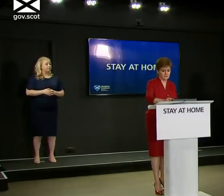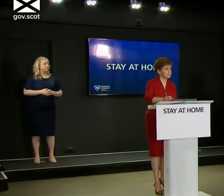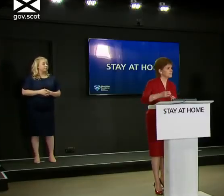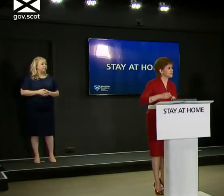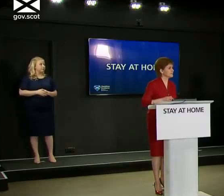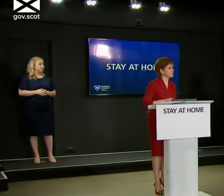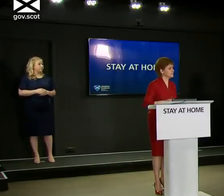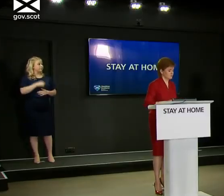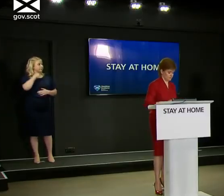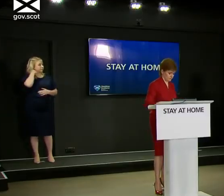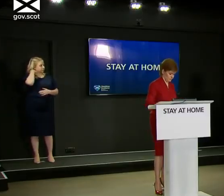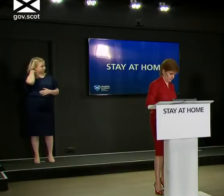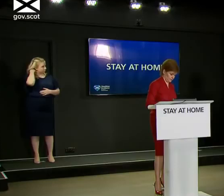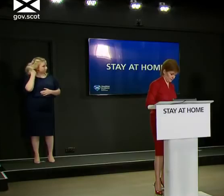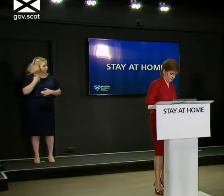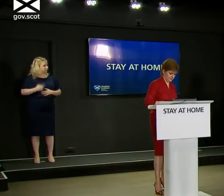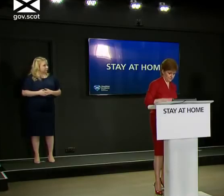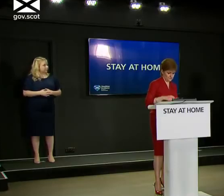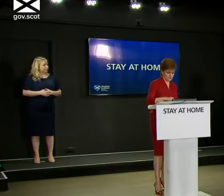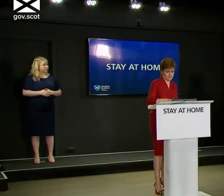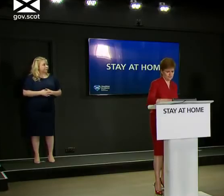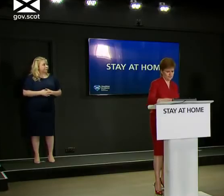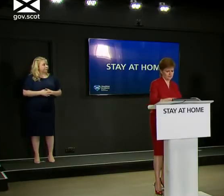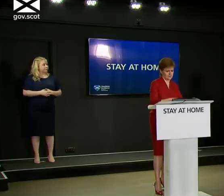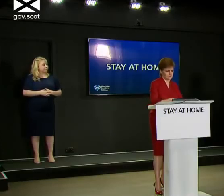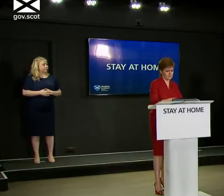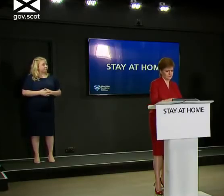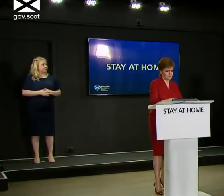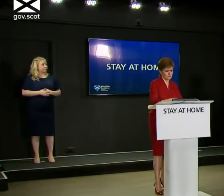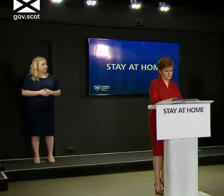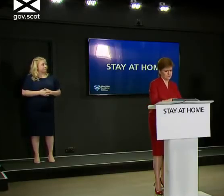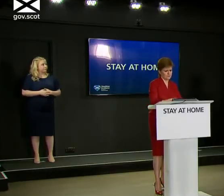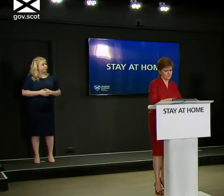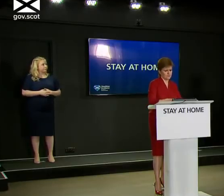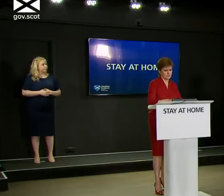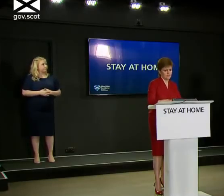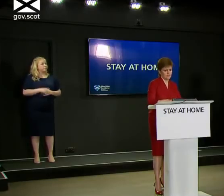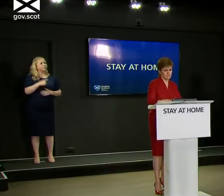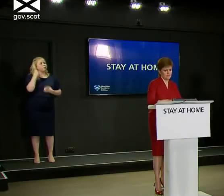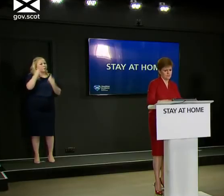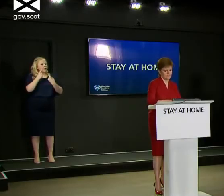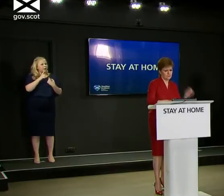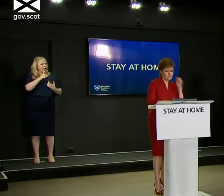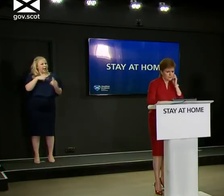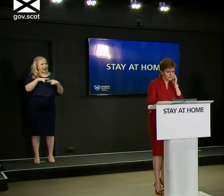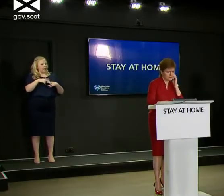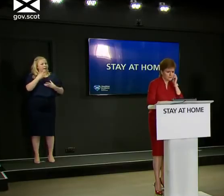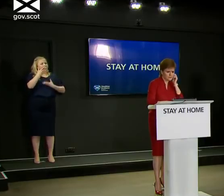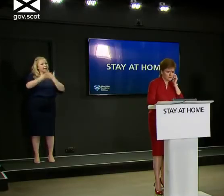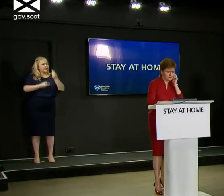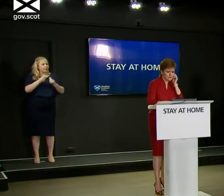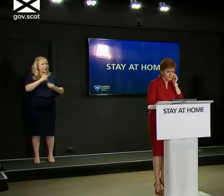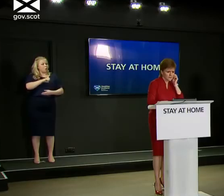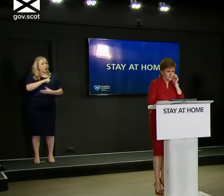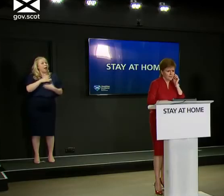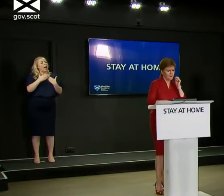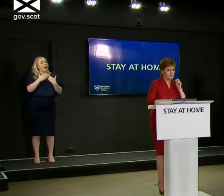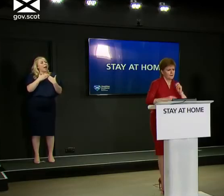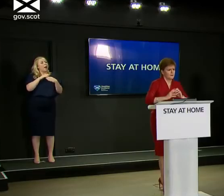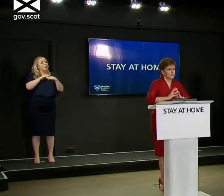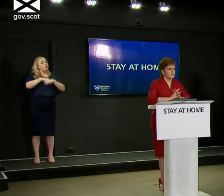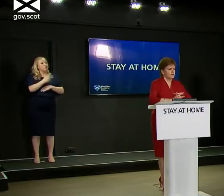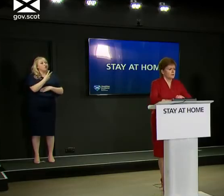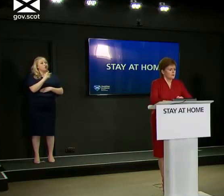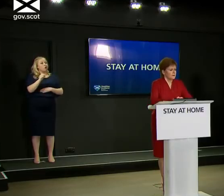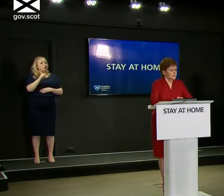Afternoon, First Minister. I wonder if you can explain why more than 200 people with coronavirus have